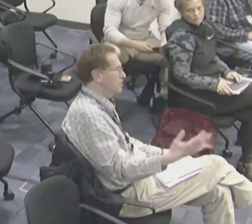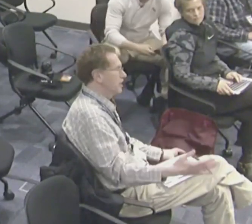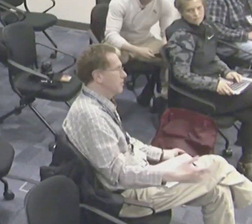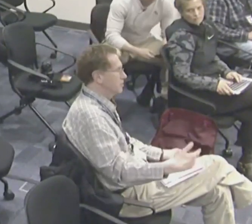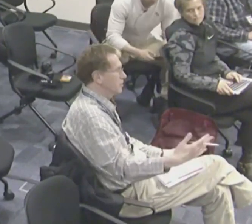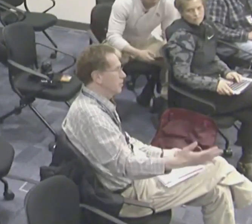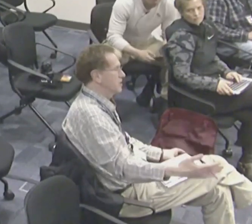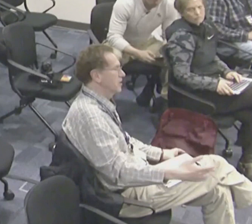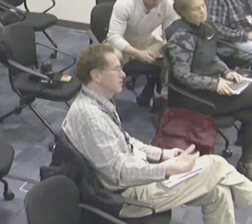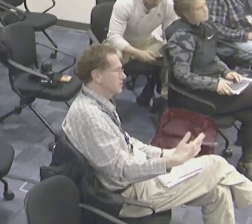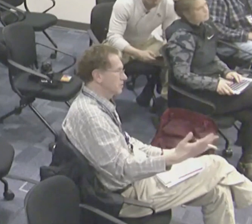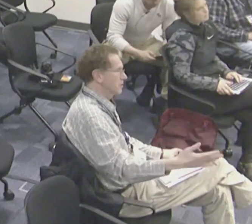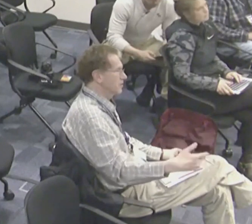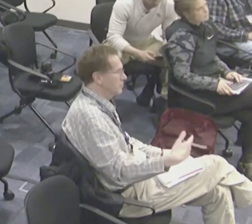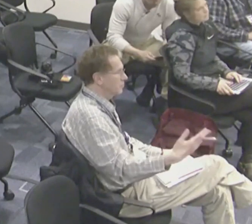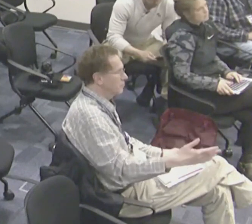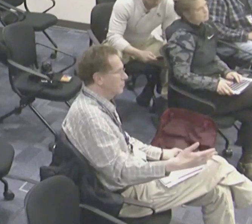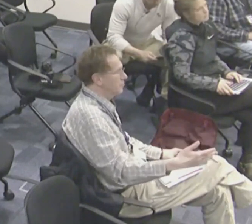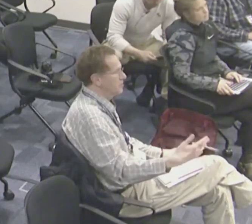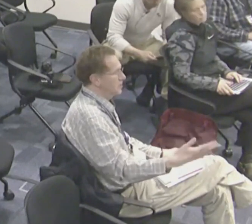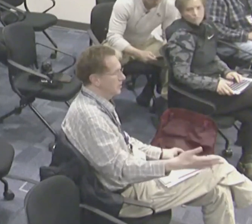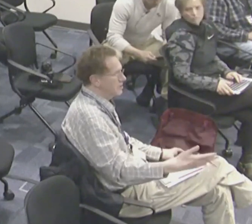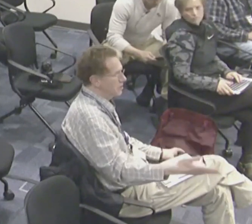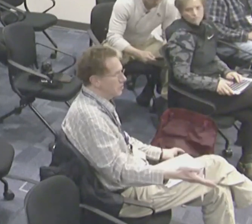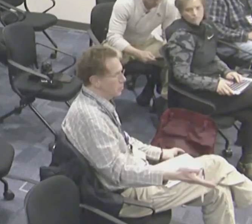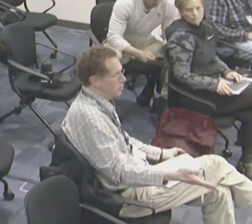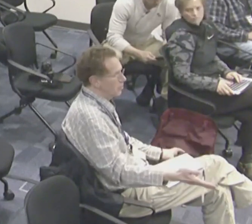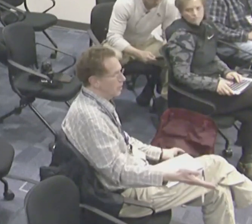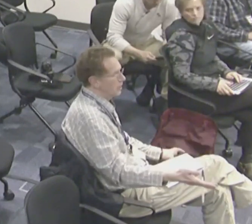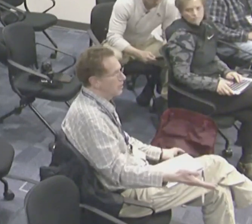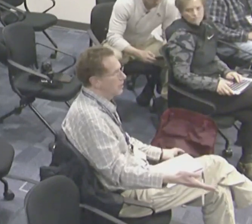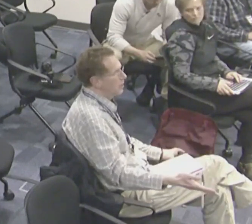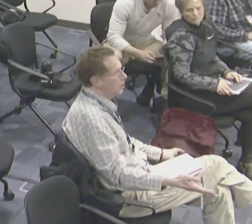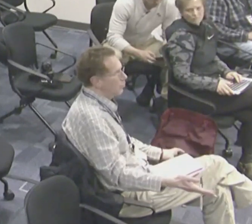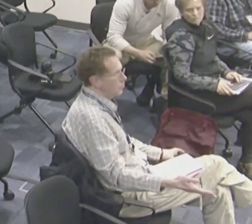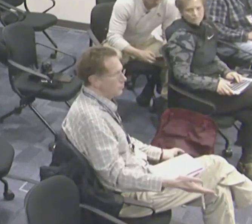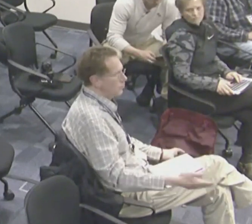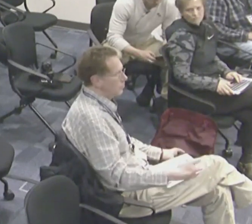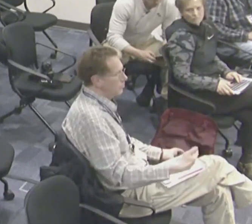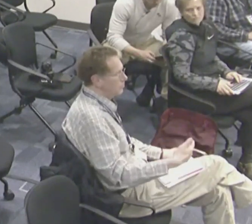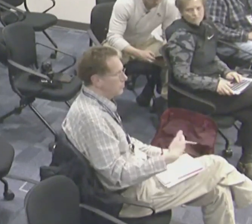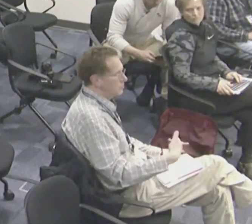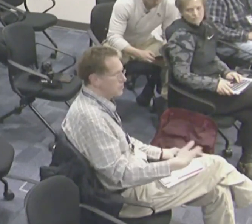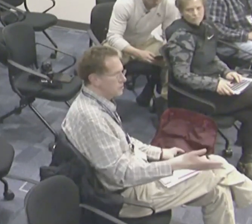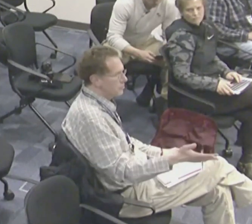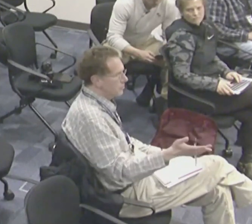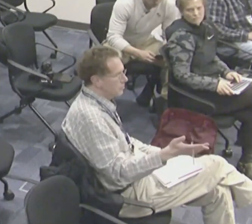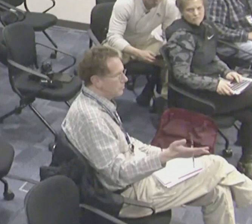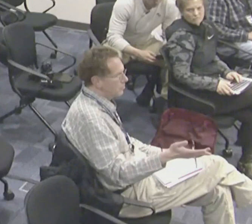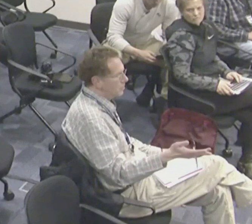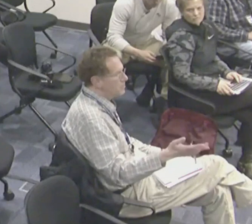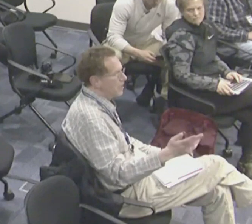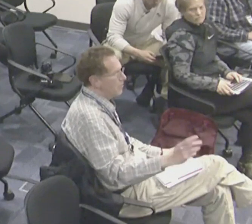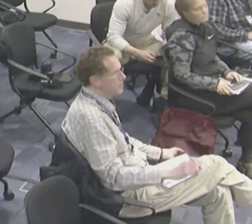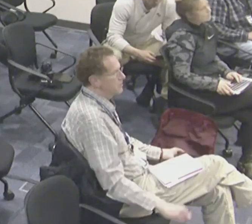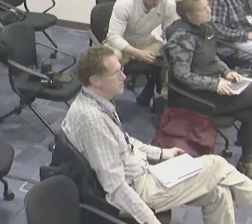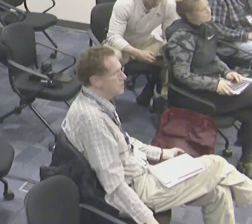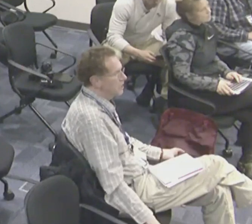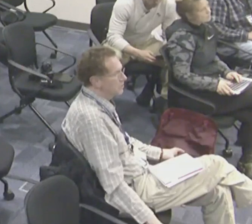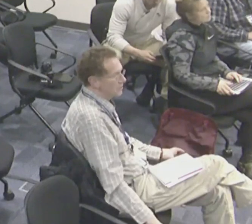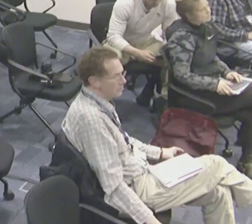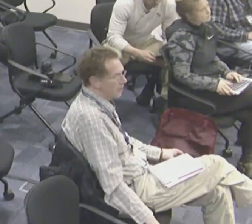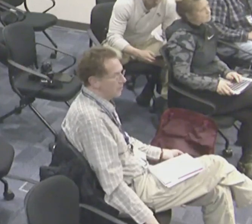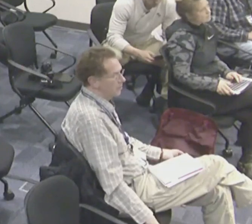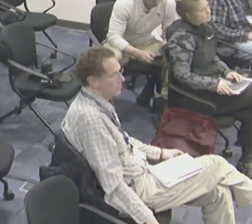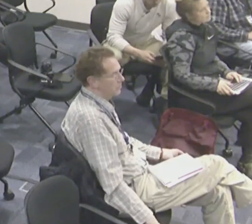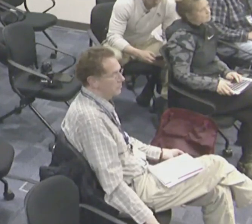the motels or the hotels or the other facilities that you're procuring, Do you use the police powers of the